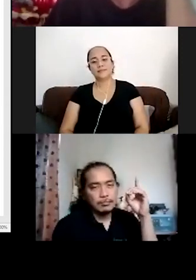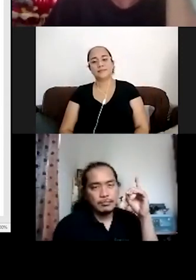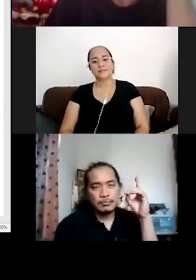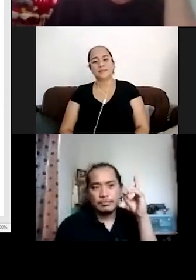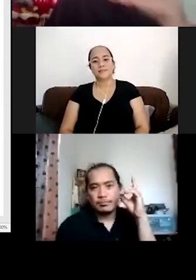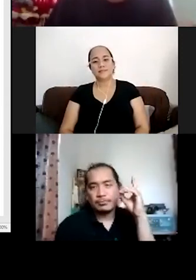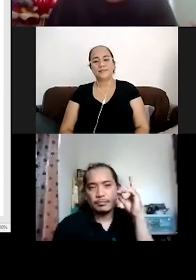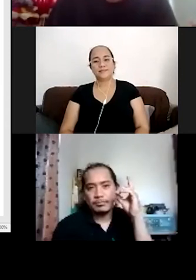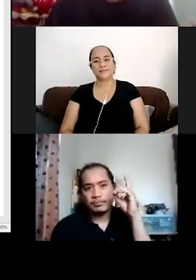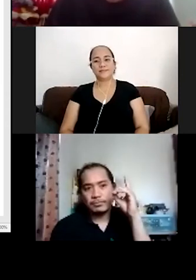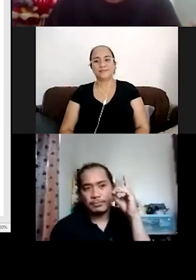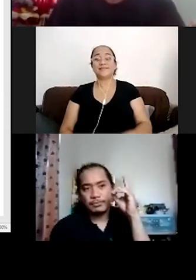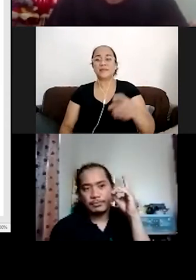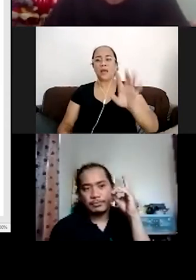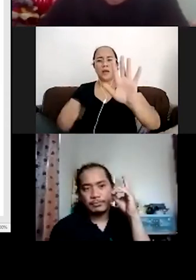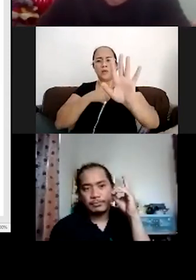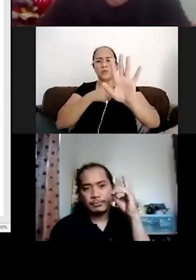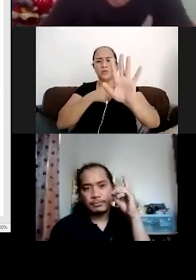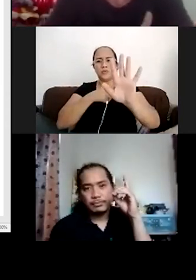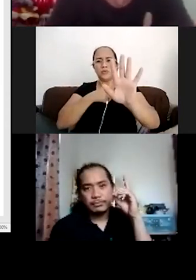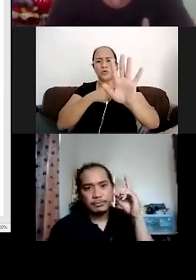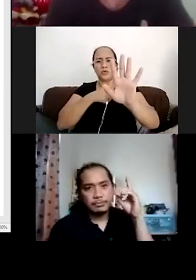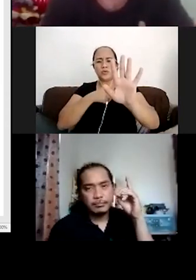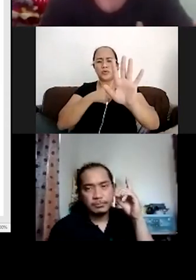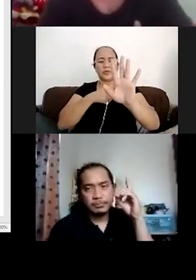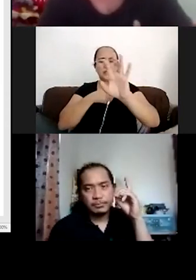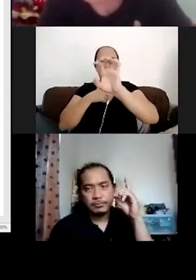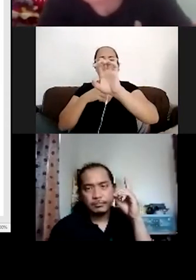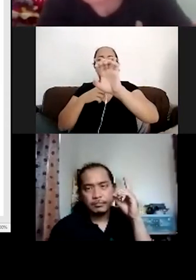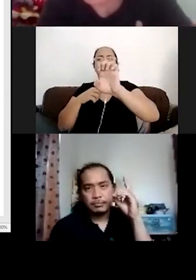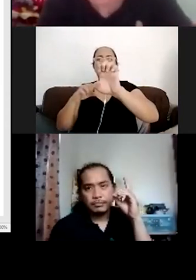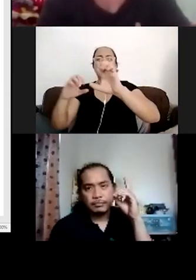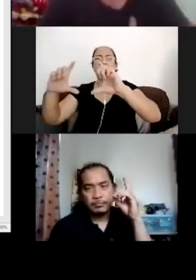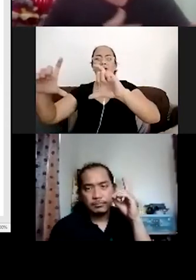D. Sorry, in the embedded clause, in the embedded clause.